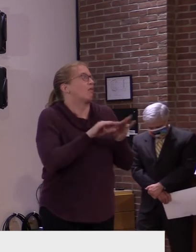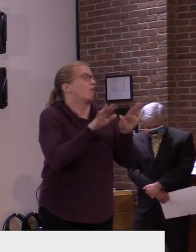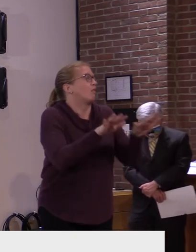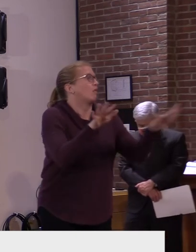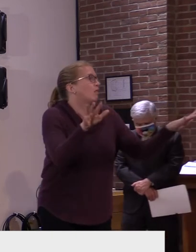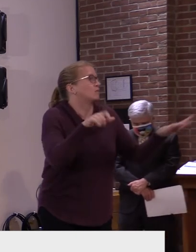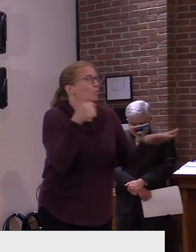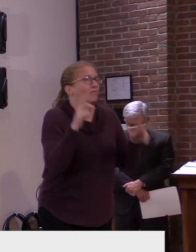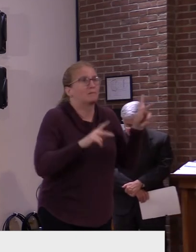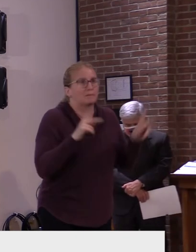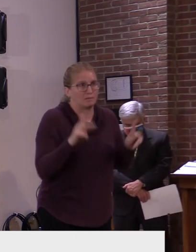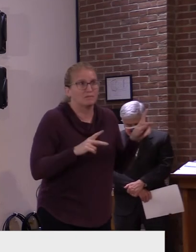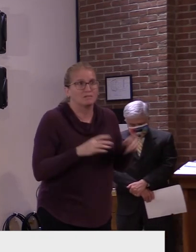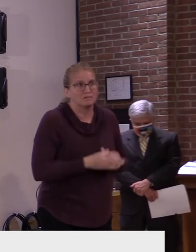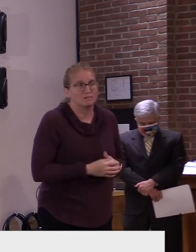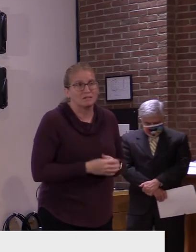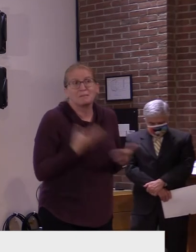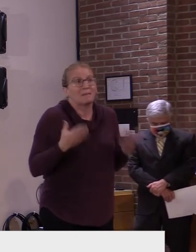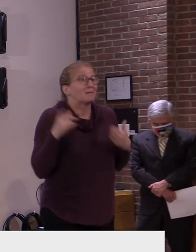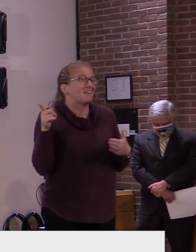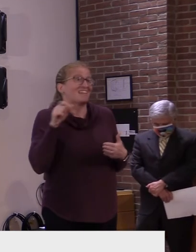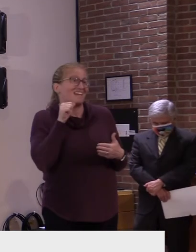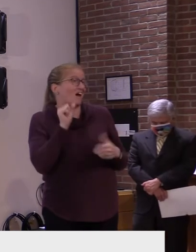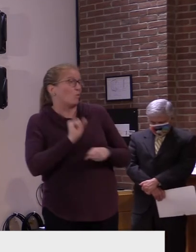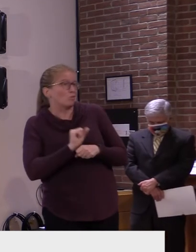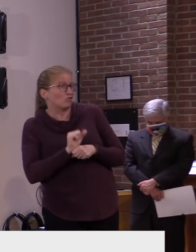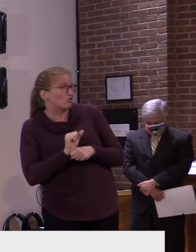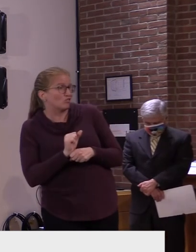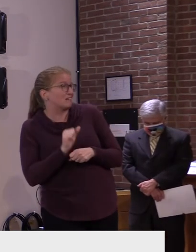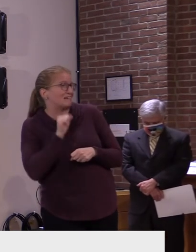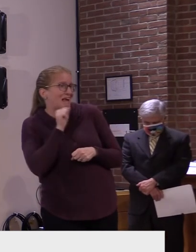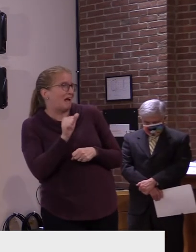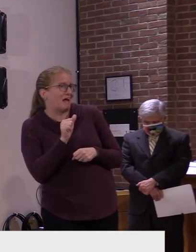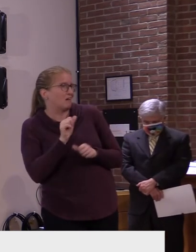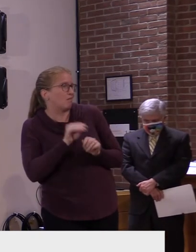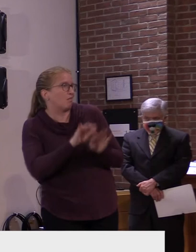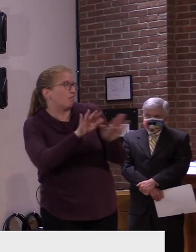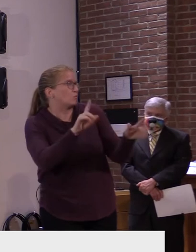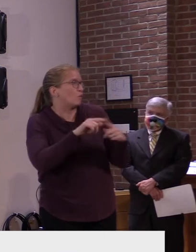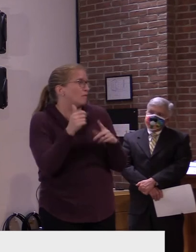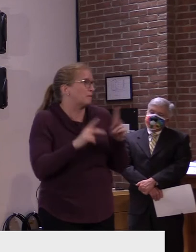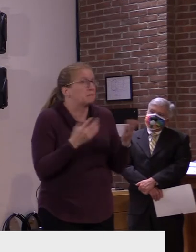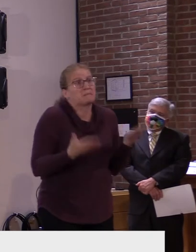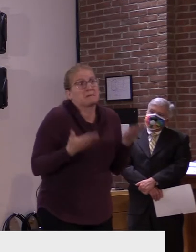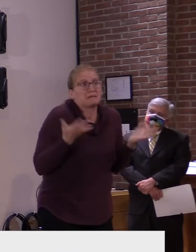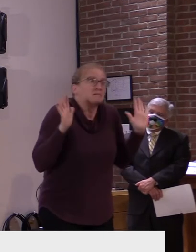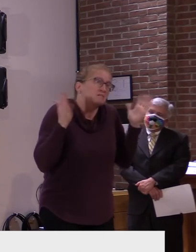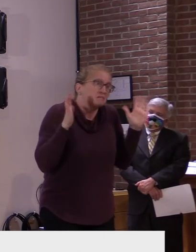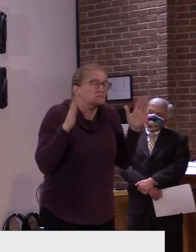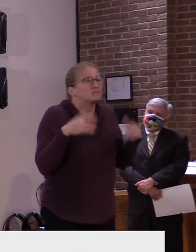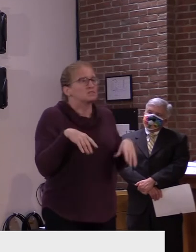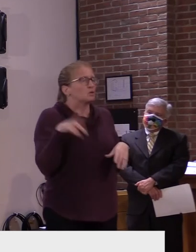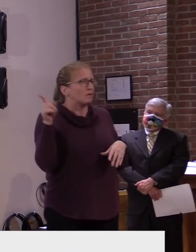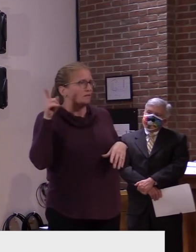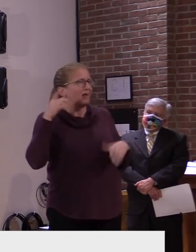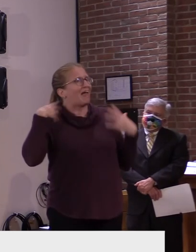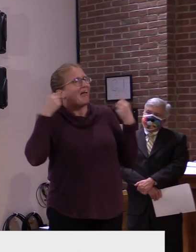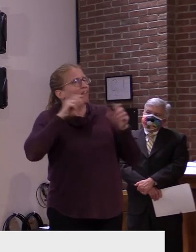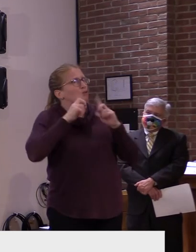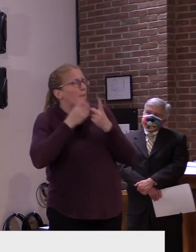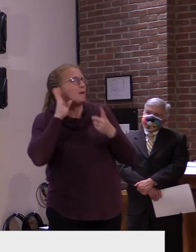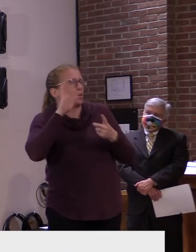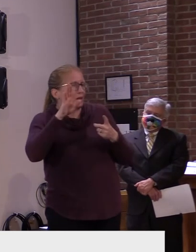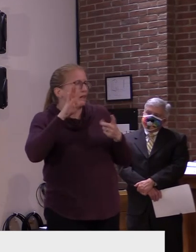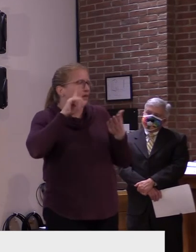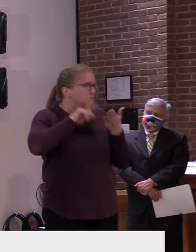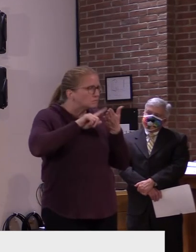and if there are indeed others who are at significant risk so it may seem you didn't use the word random